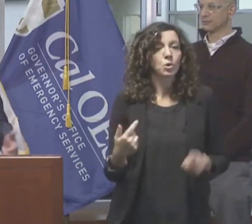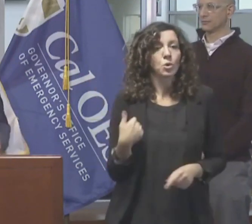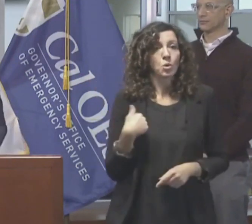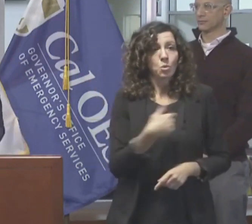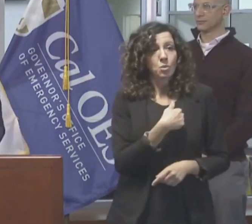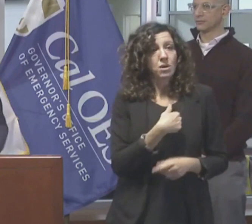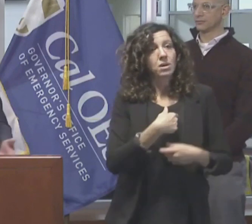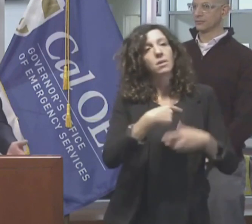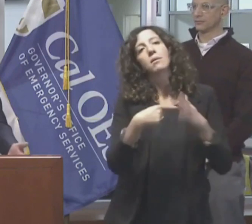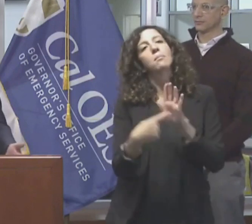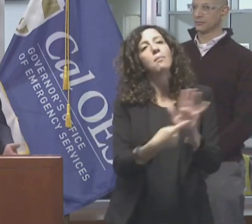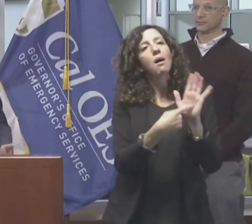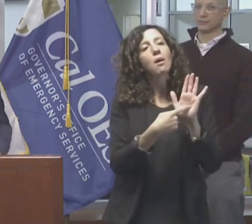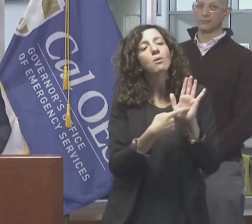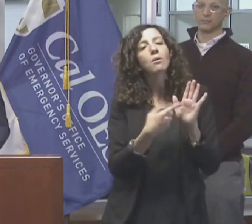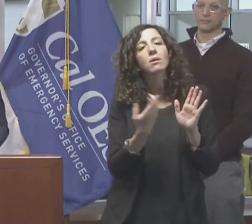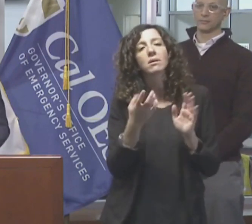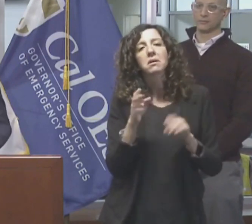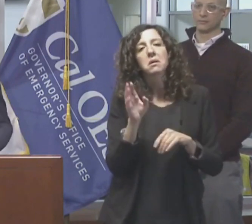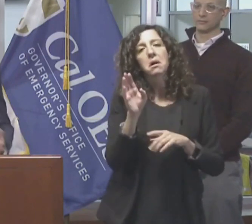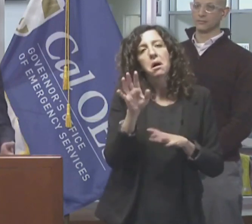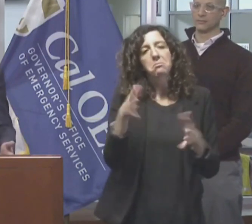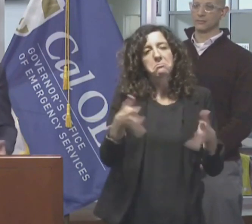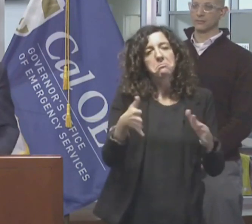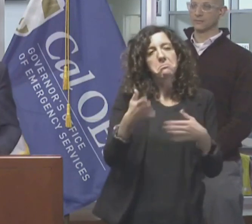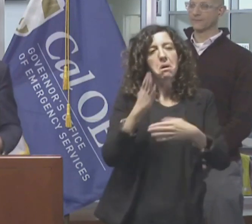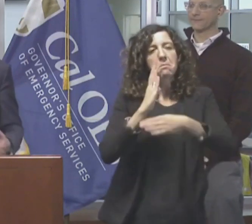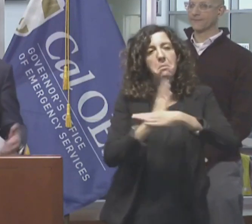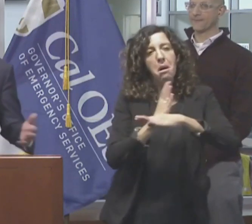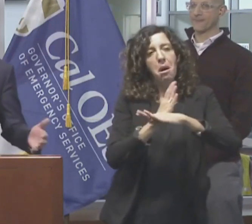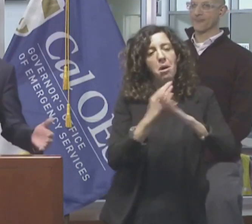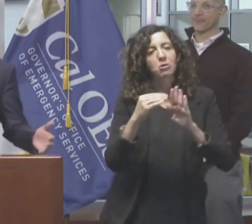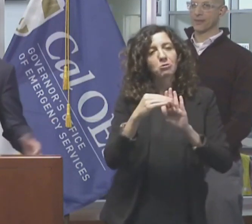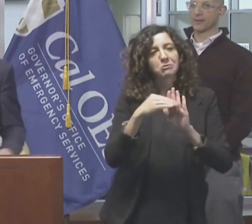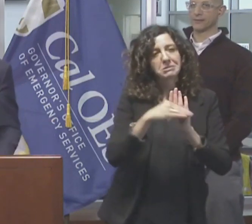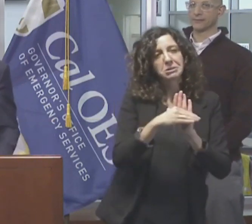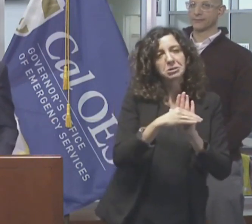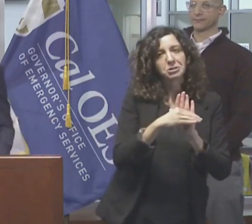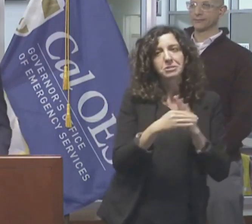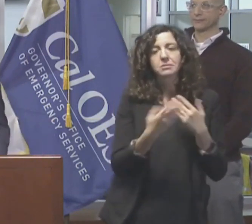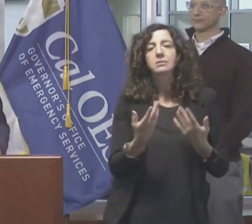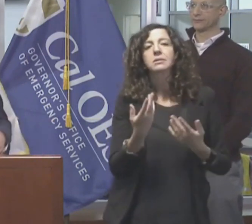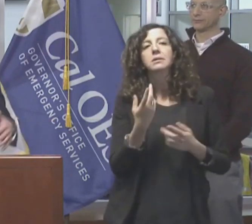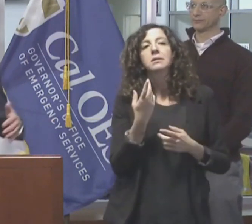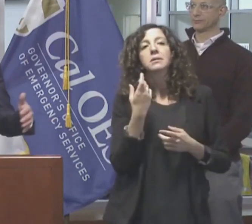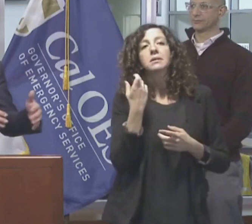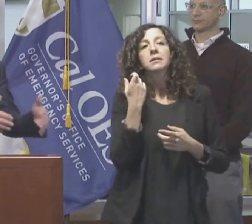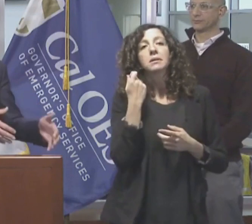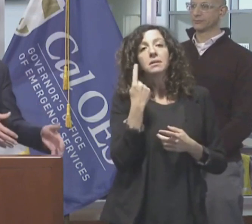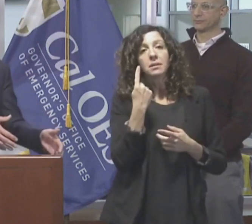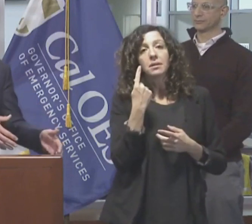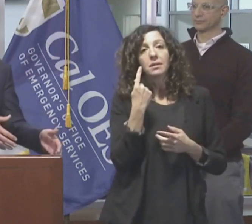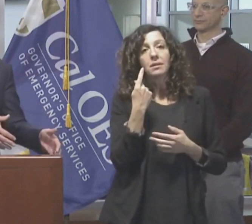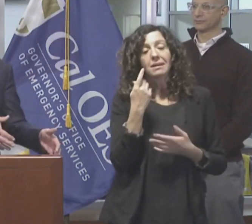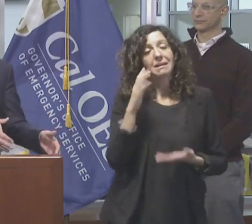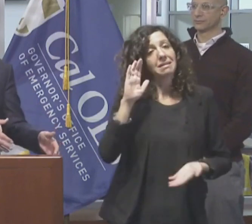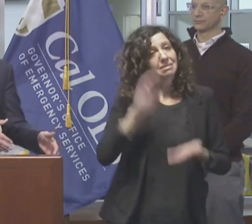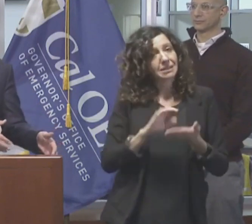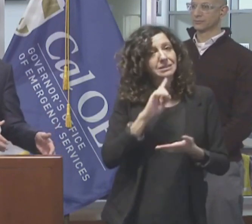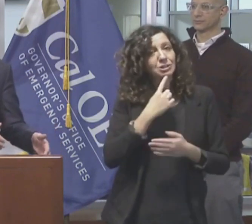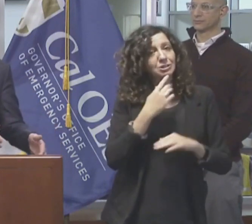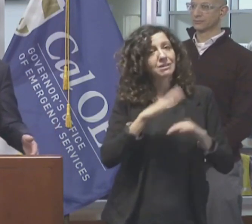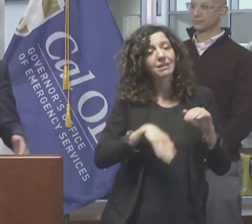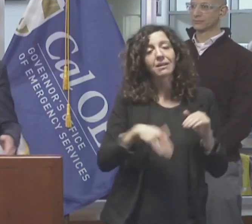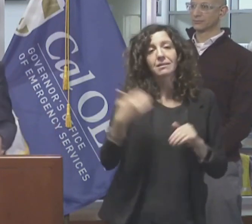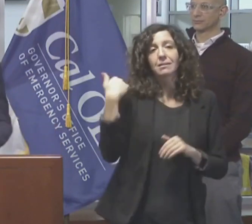model a mild recession that we argue is mild in this bookmark, less severe than